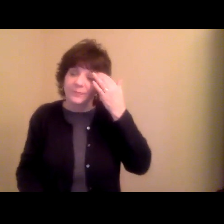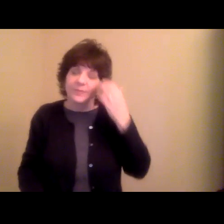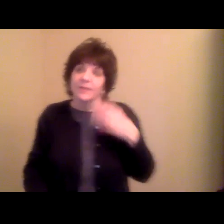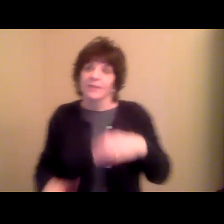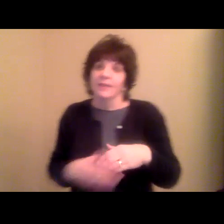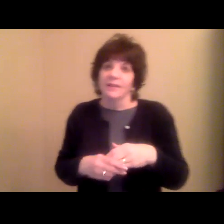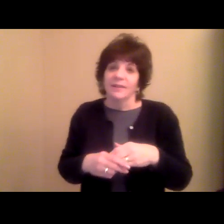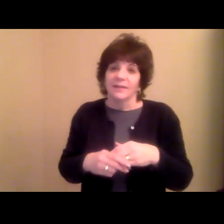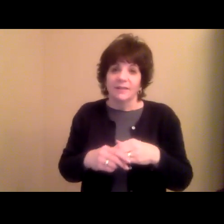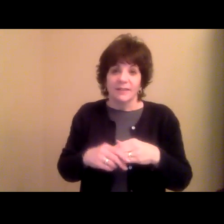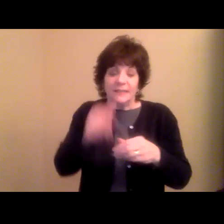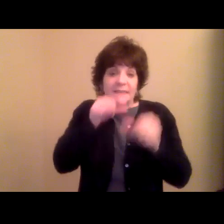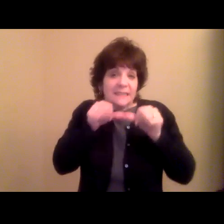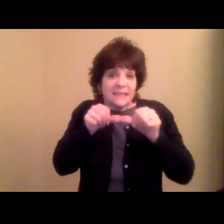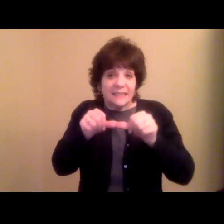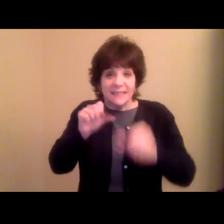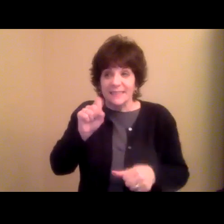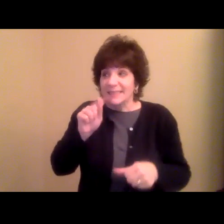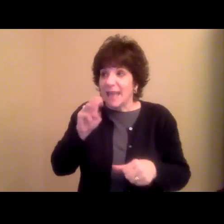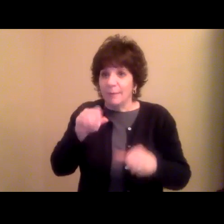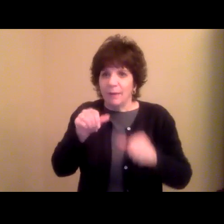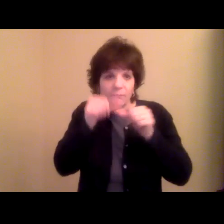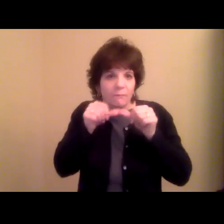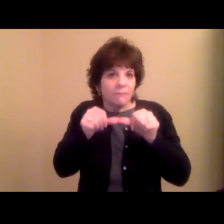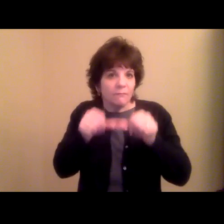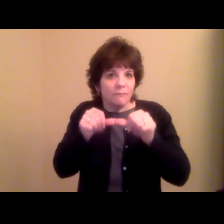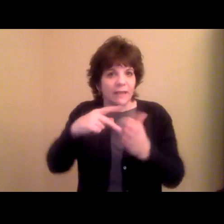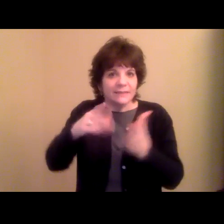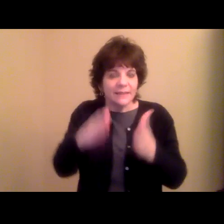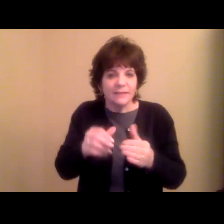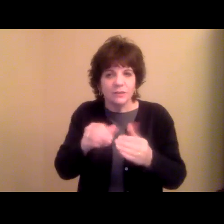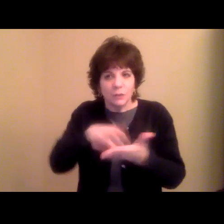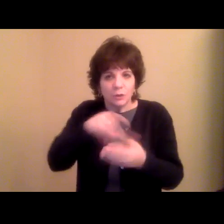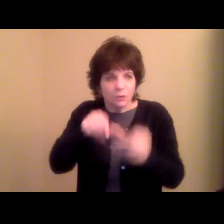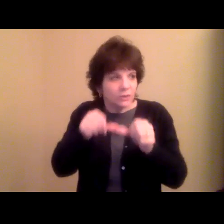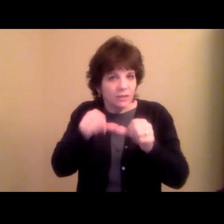also the stamina. You build stamina as a dancer. You